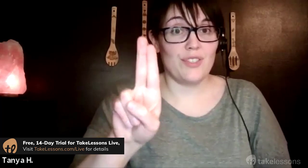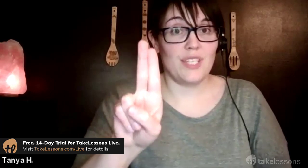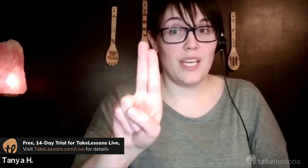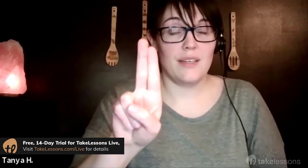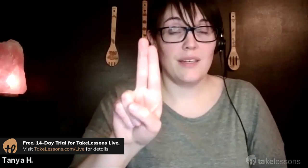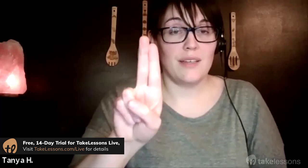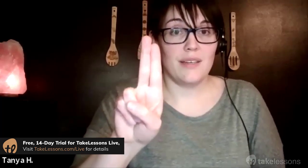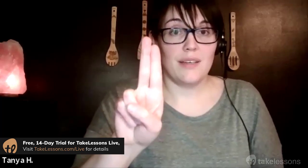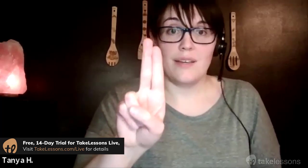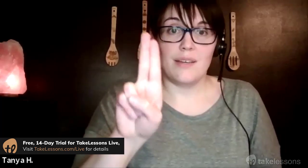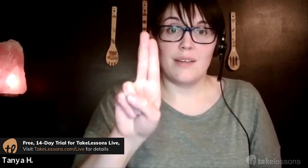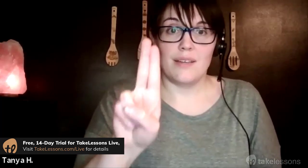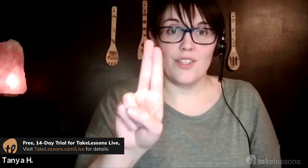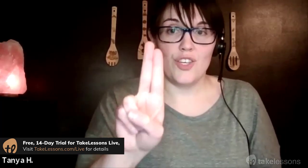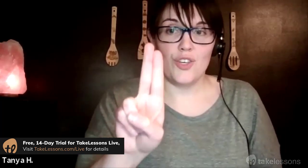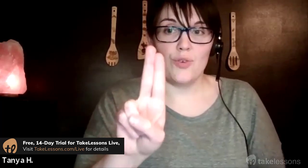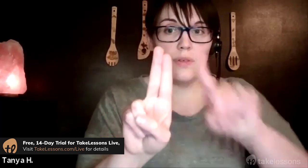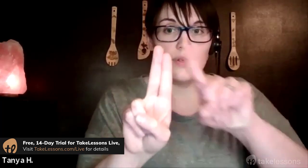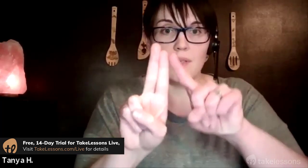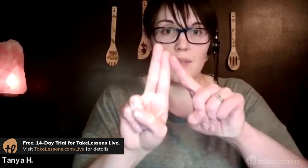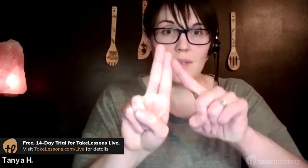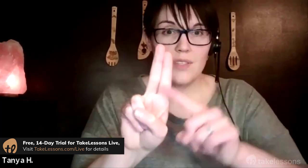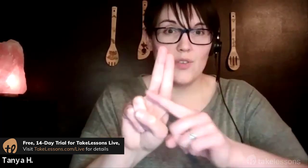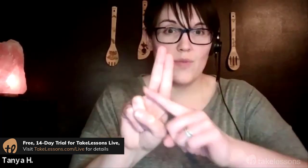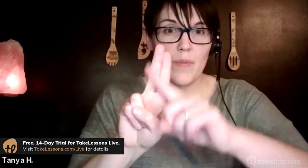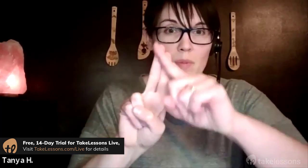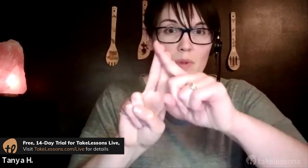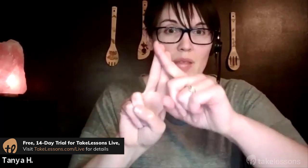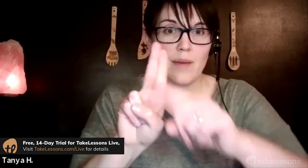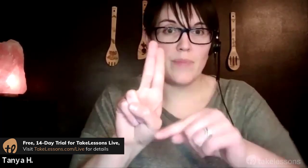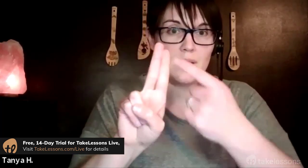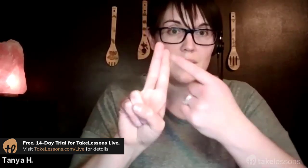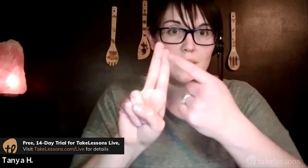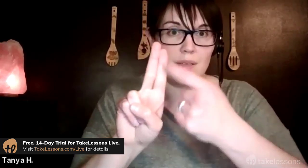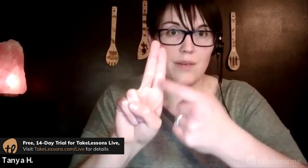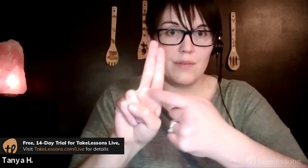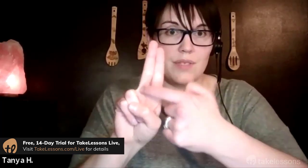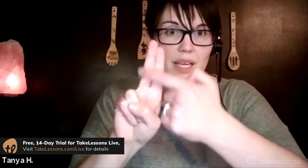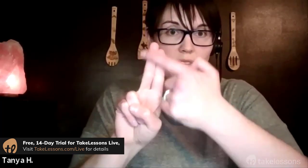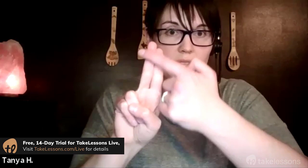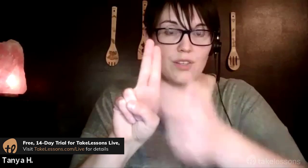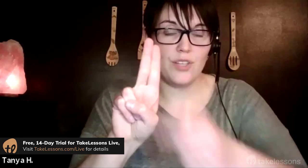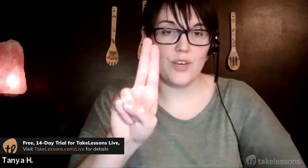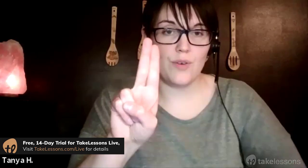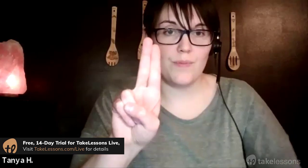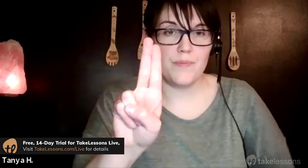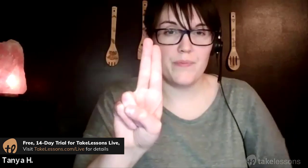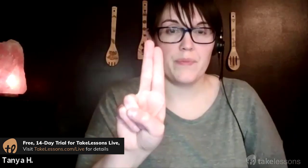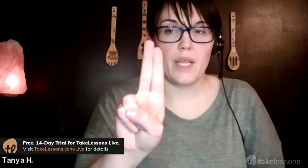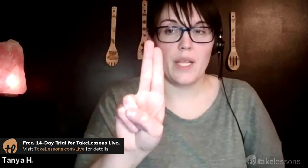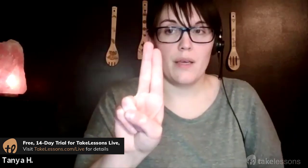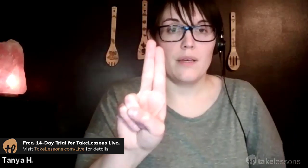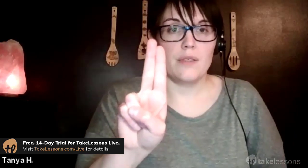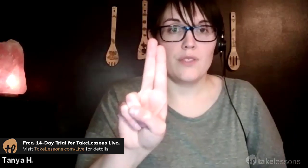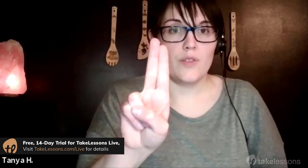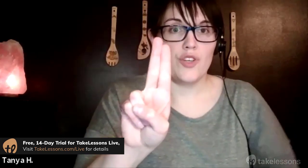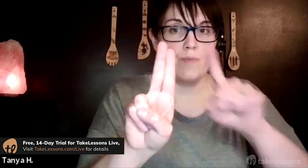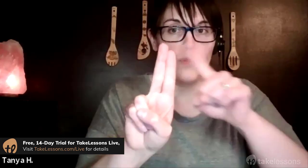T. U, you can remember that because, you know, it's like a little U. So it's your pointer